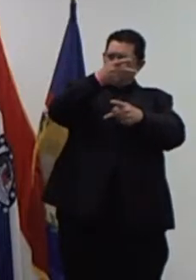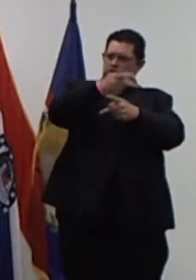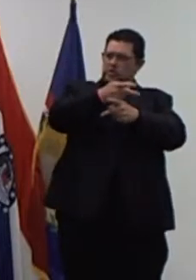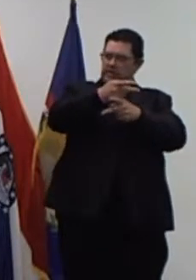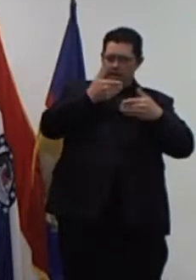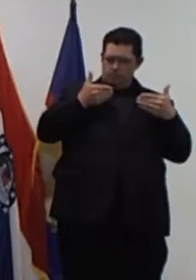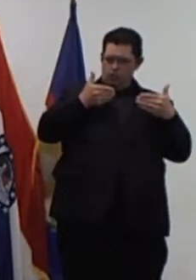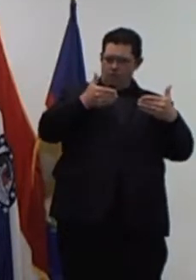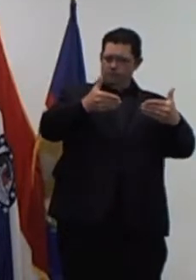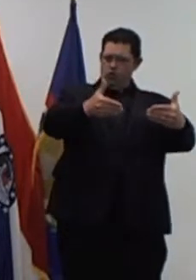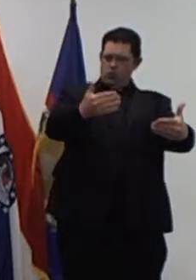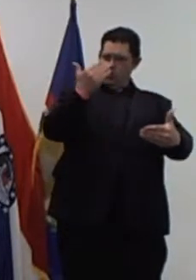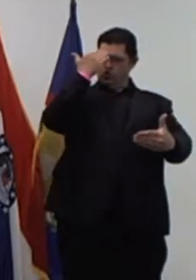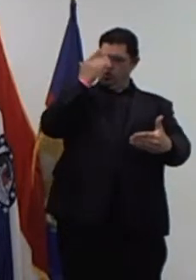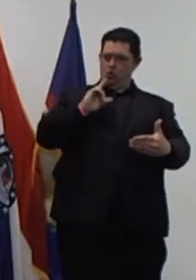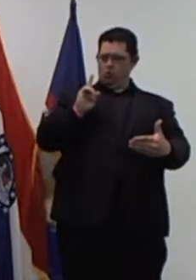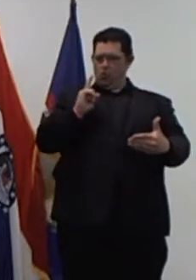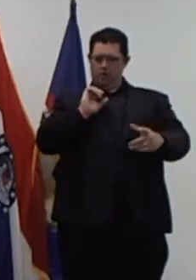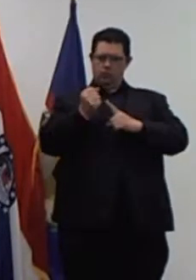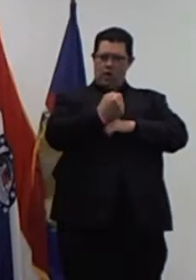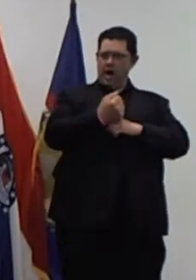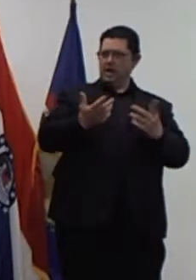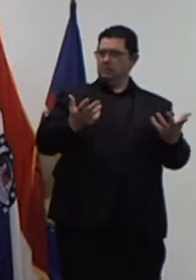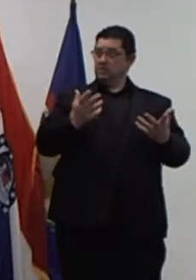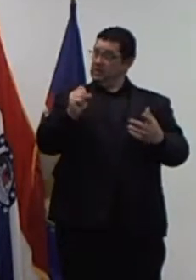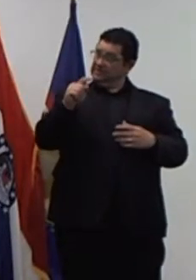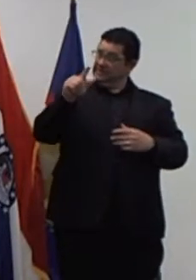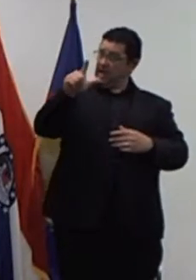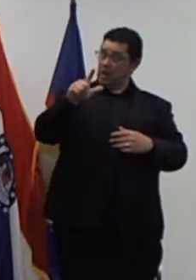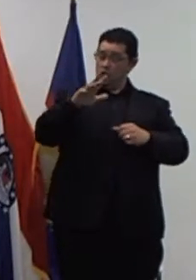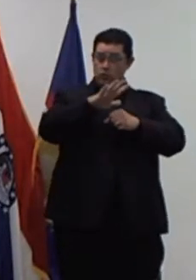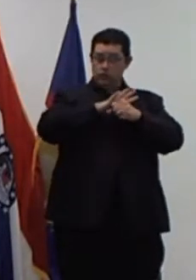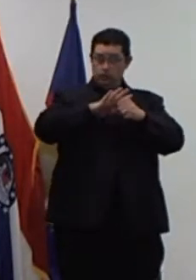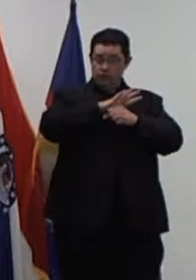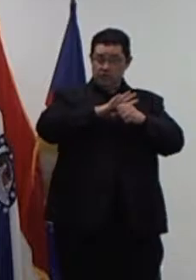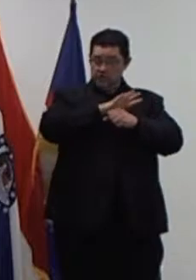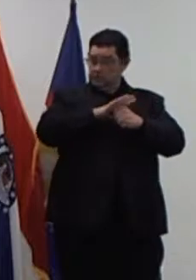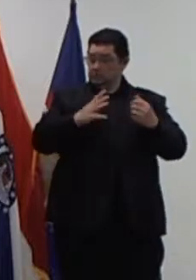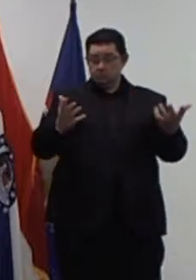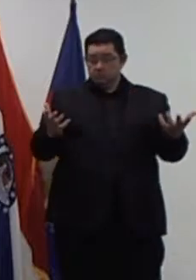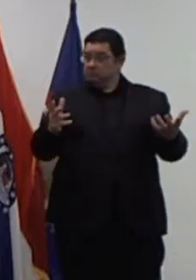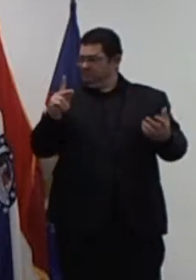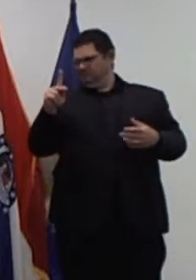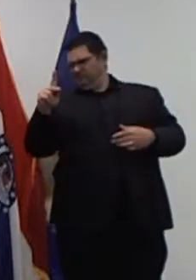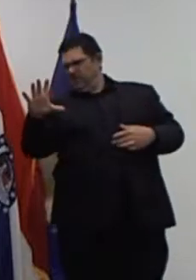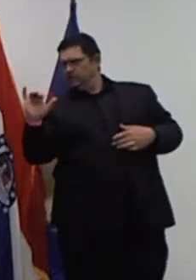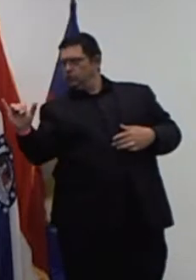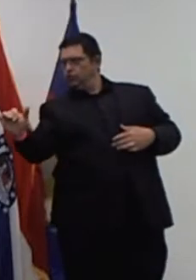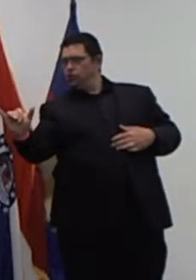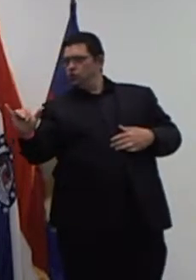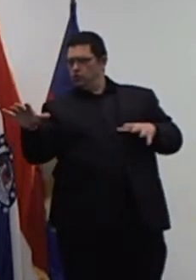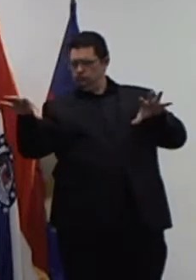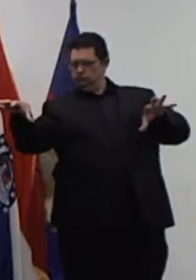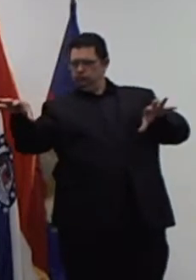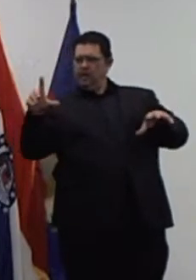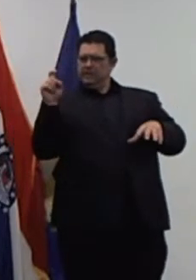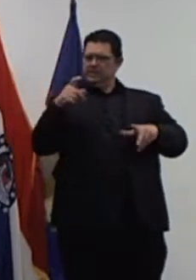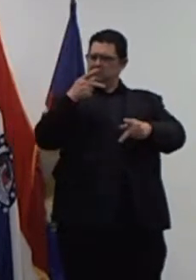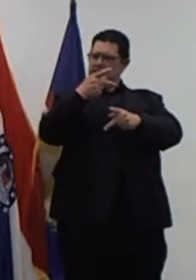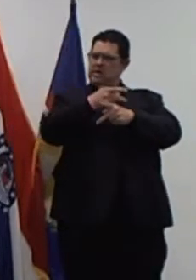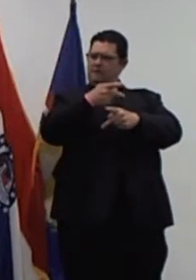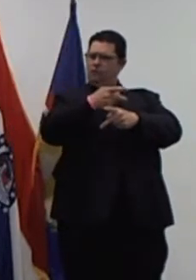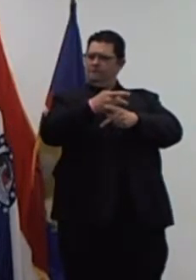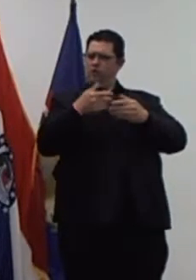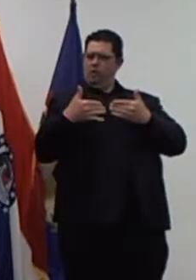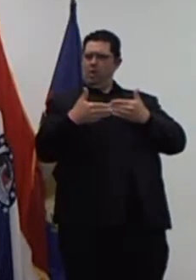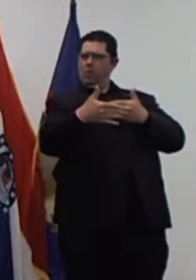where we're at. And the reality of it is, the St. Louis region, Kansas City region, I'll say that too, you know, we just need to be a little careful here for a little while.